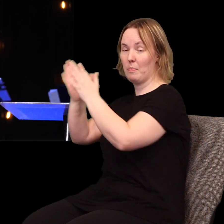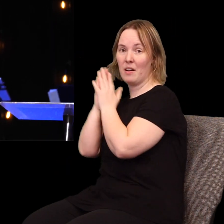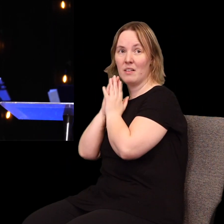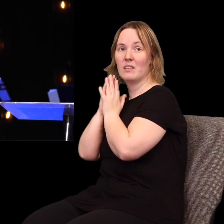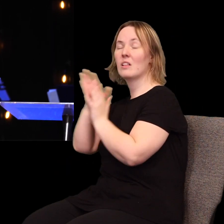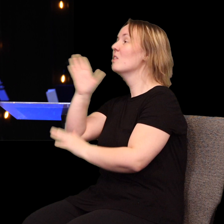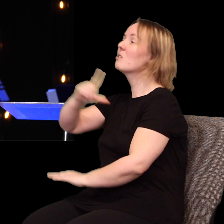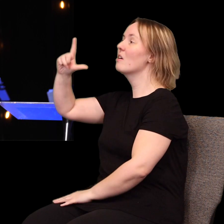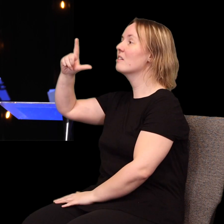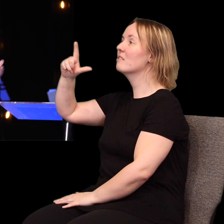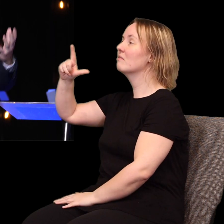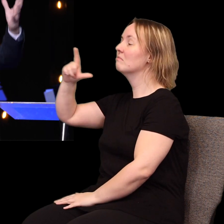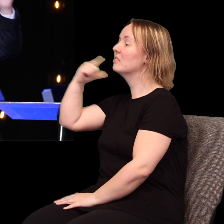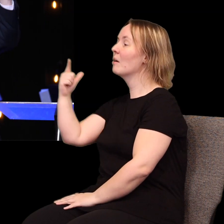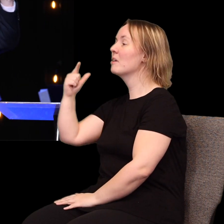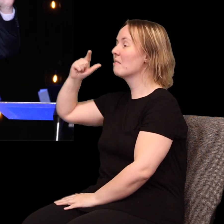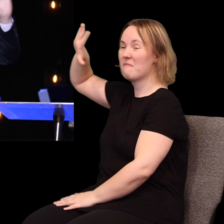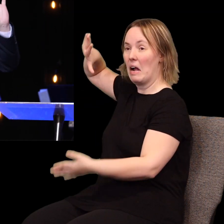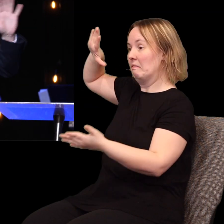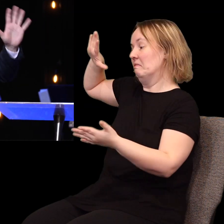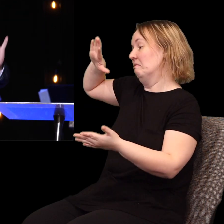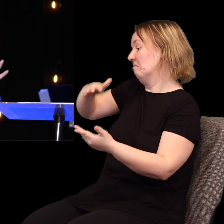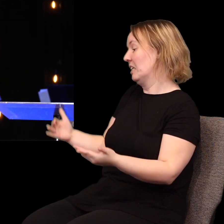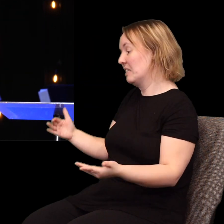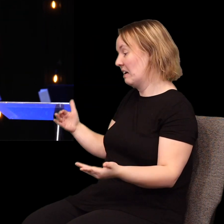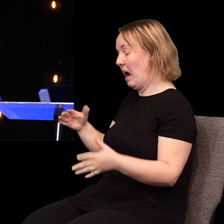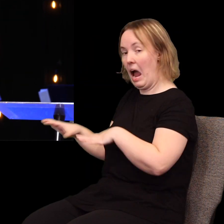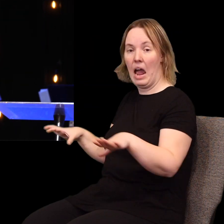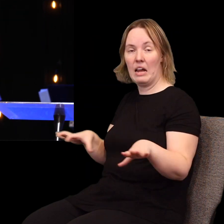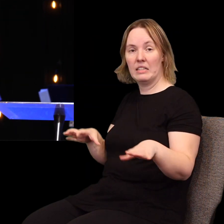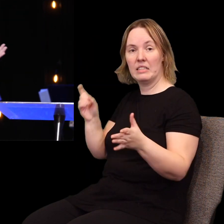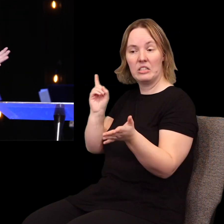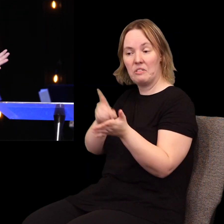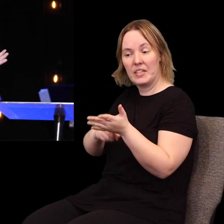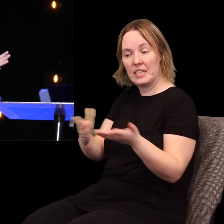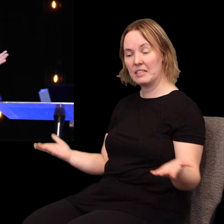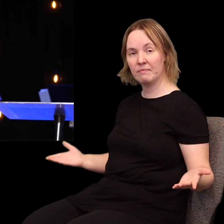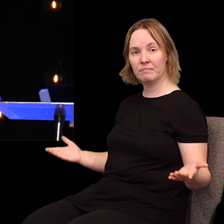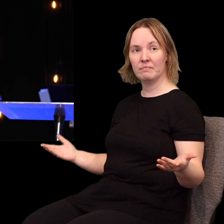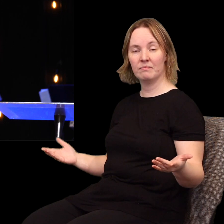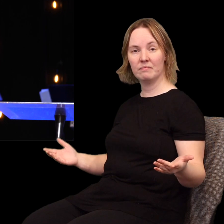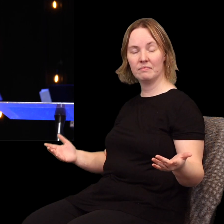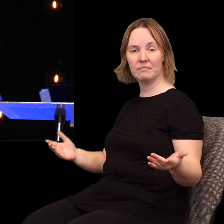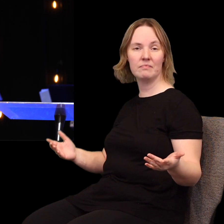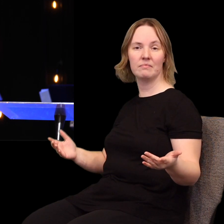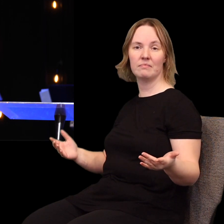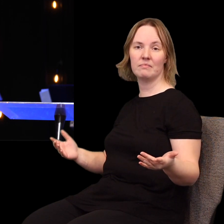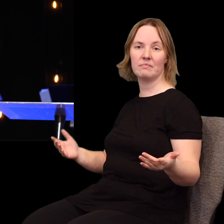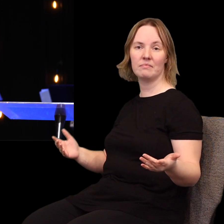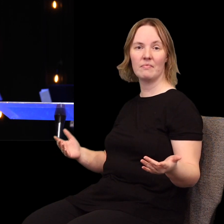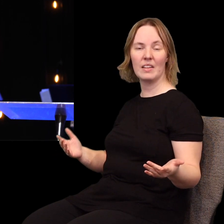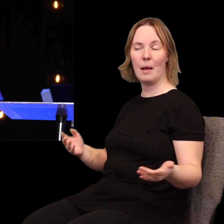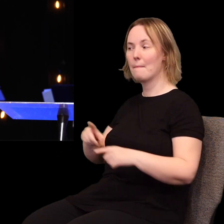We go to prayer about something. What are we saying? Lord, would you just tell me the five things I need to do to fix this? Maybe men tend to do that more than women. I don't know. Women are more intuitive.